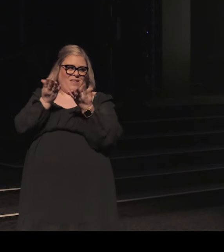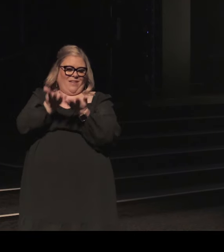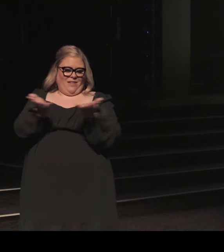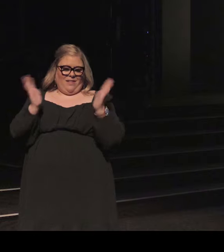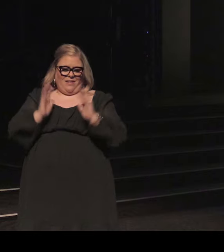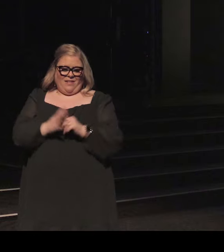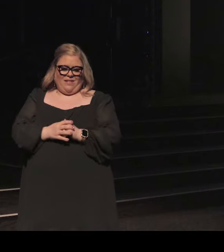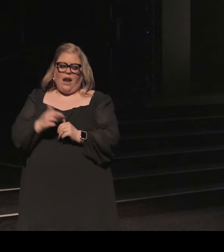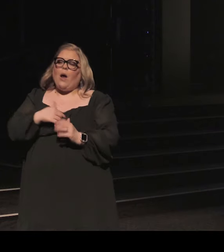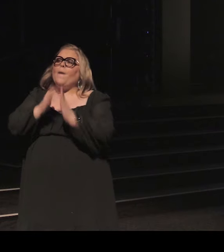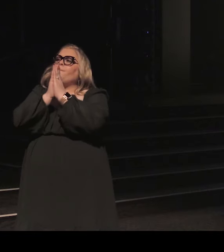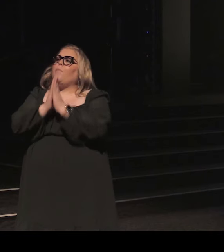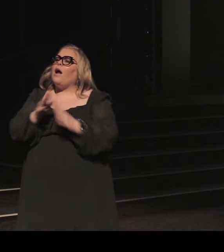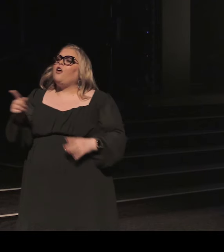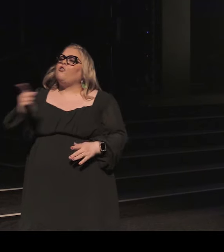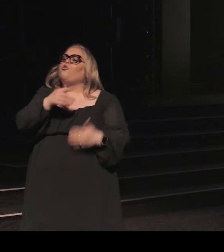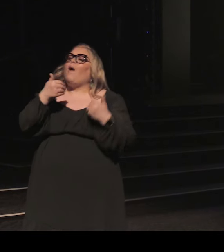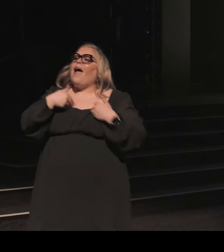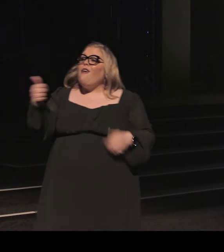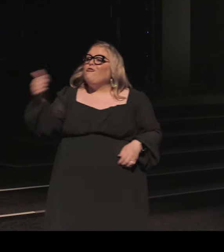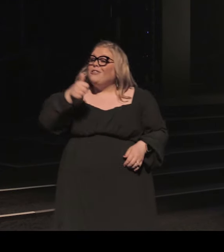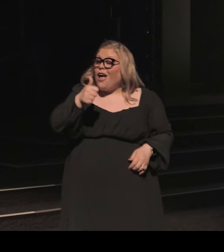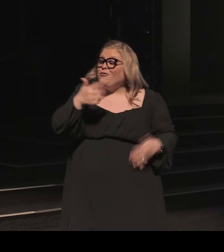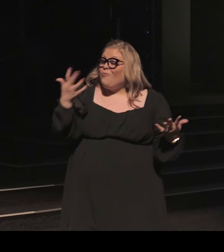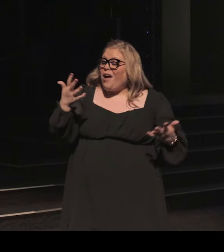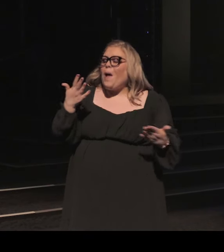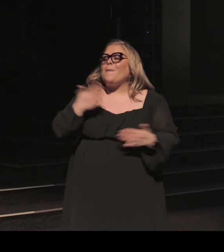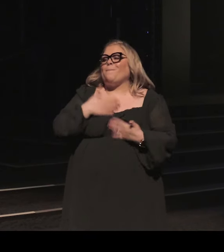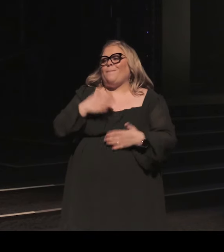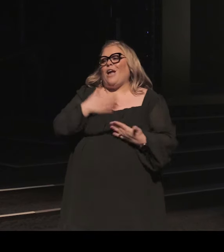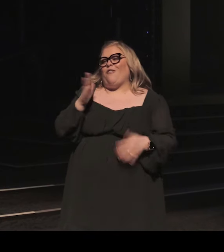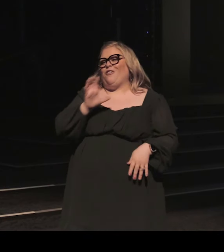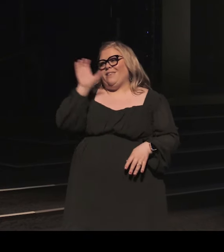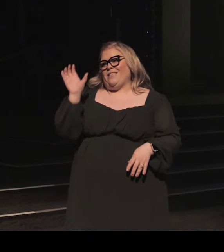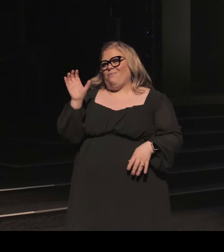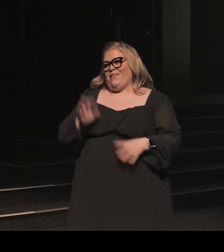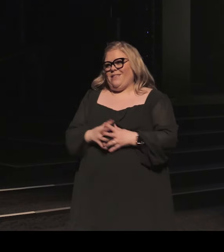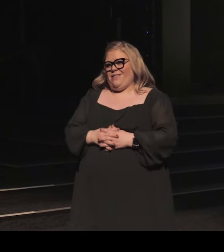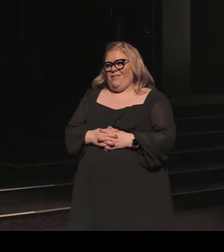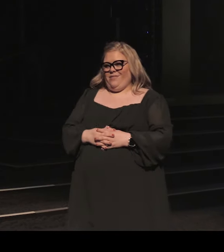and I am praying y'all have yourselves a merry little Christmas.